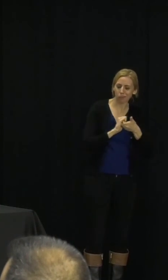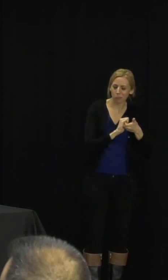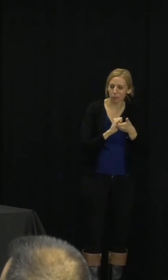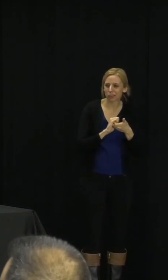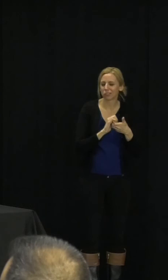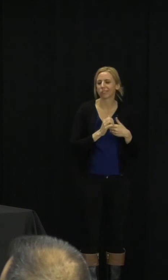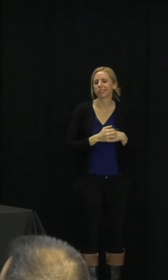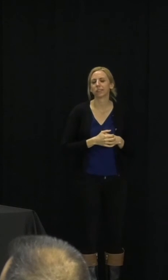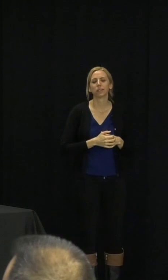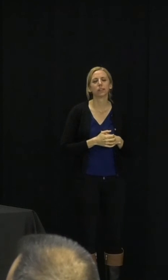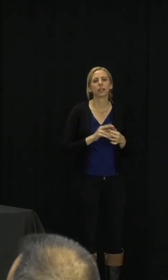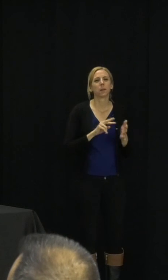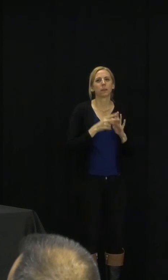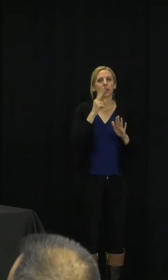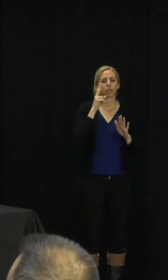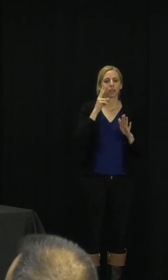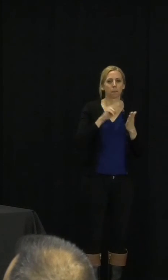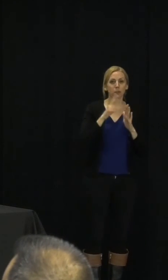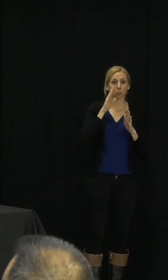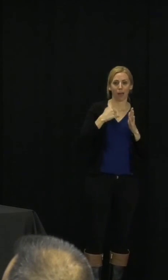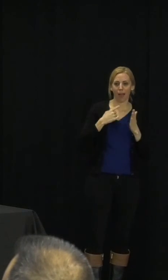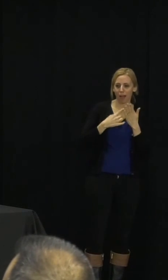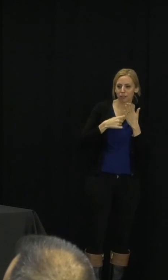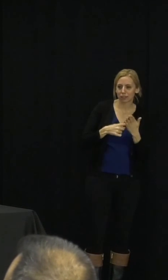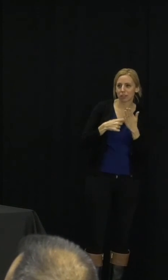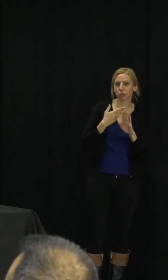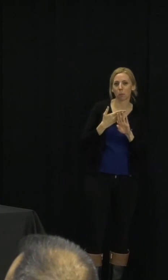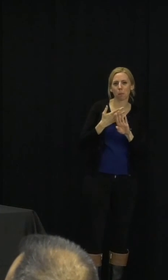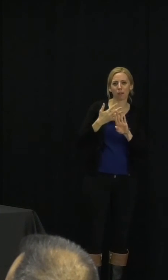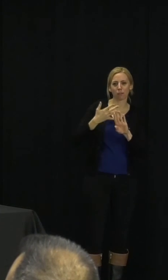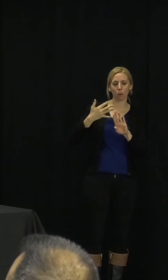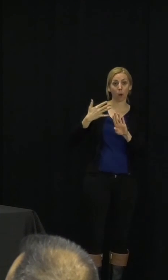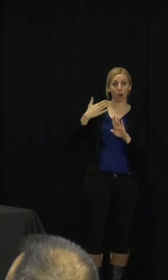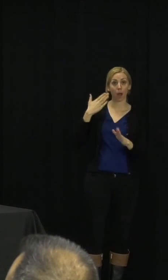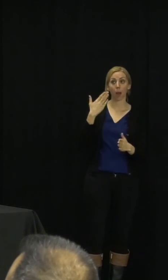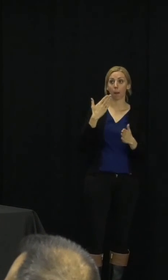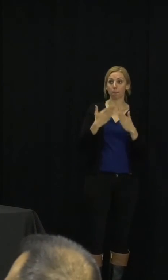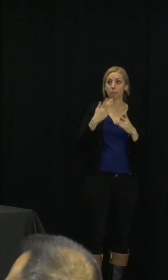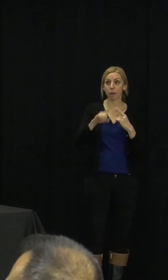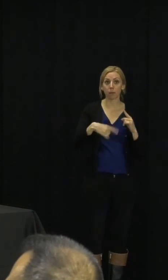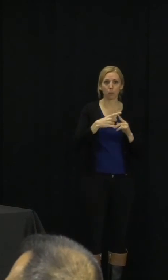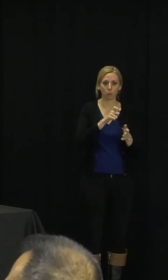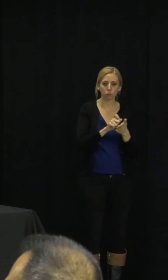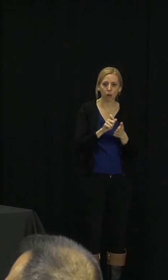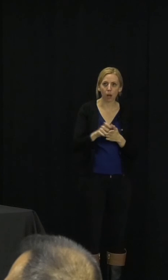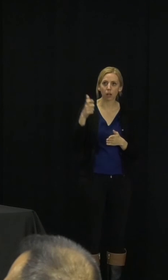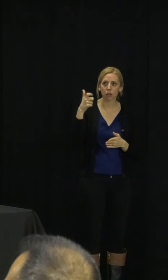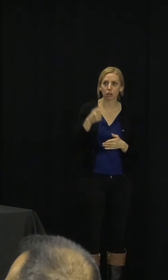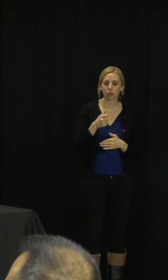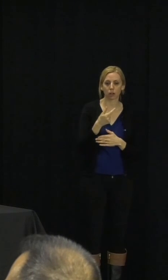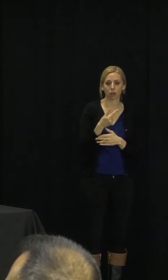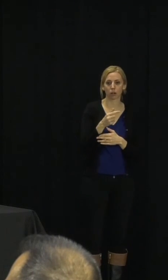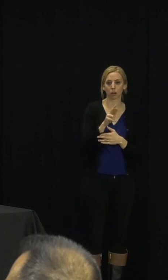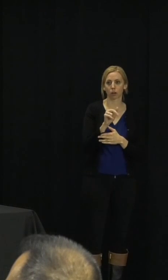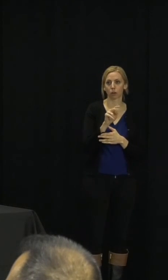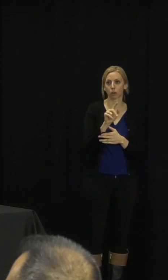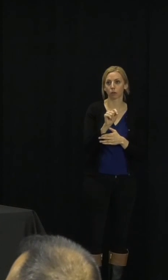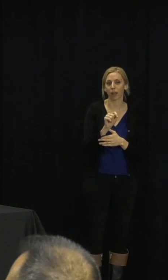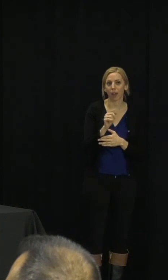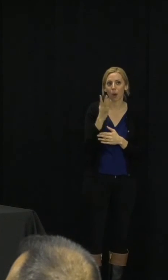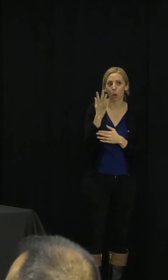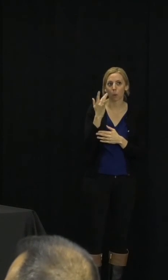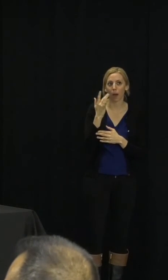in various organizations attempting to fulfill quote-unquote diversity mandates, or trying to have